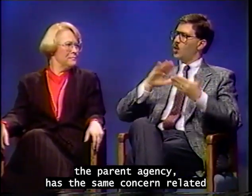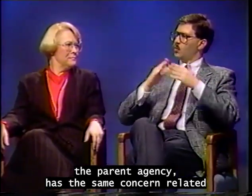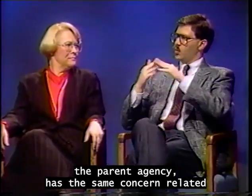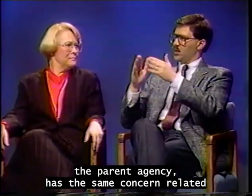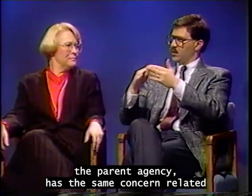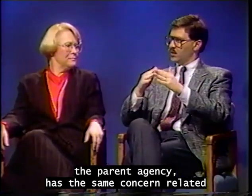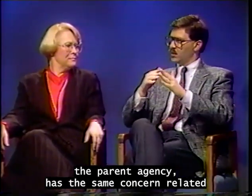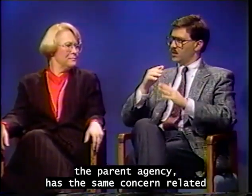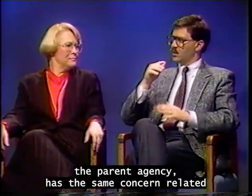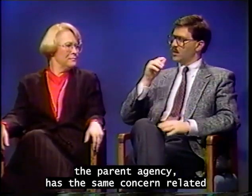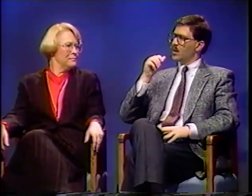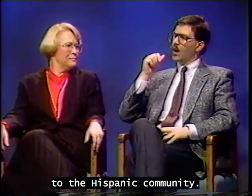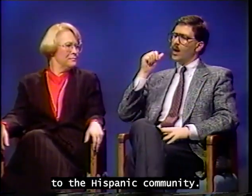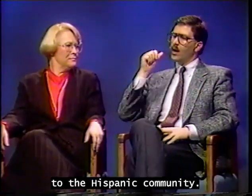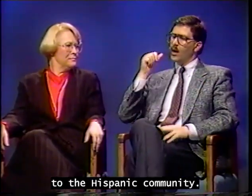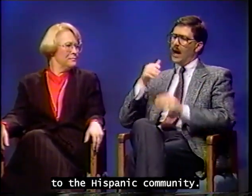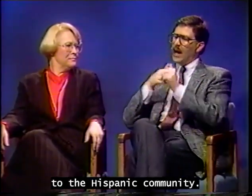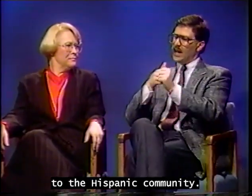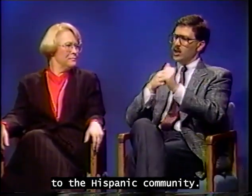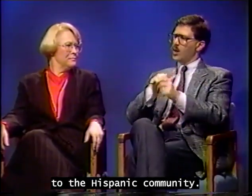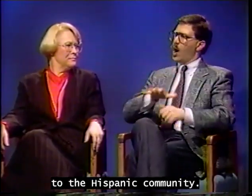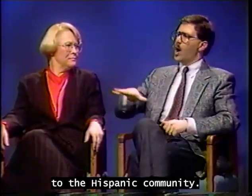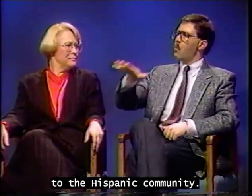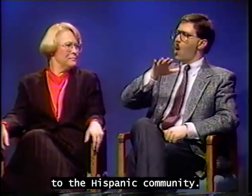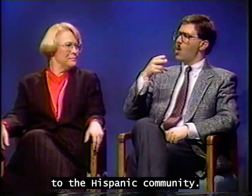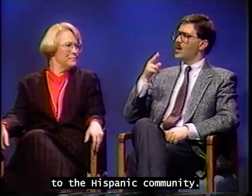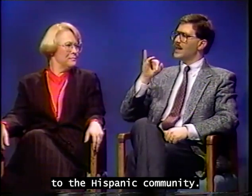same concern related to the Hispanic community.